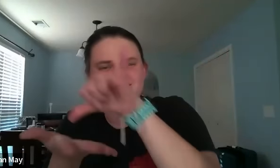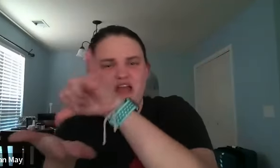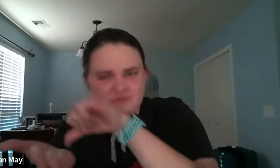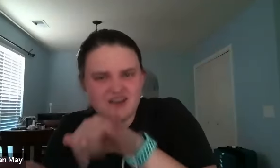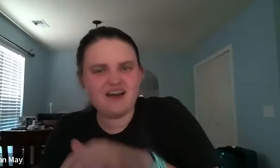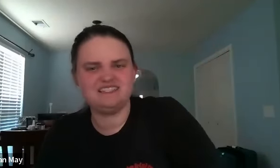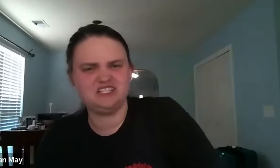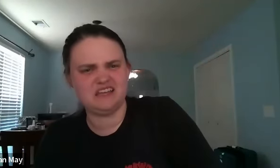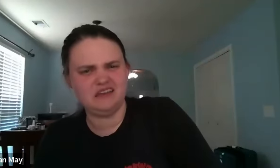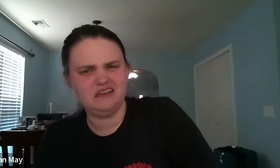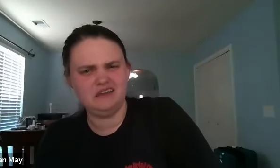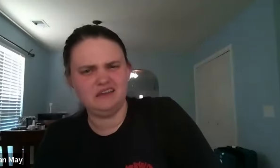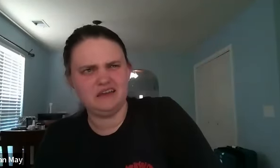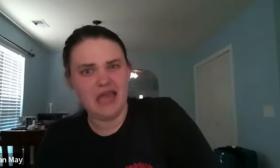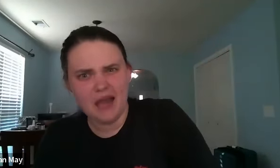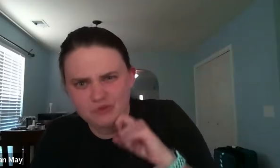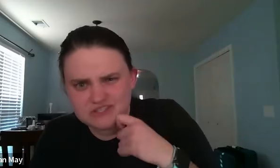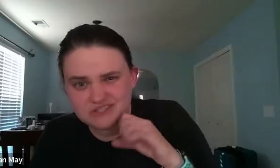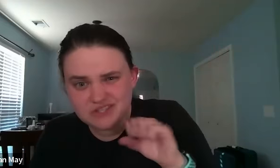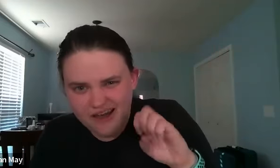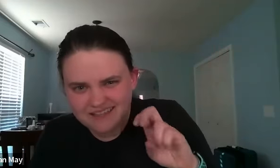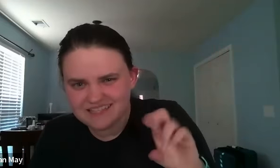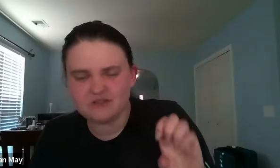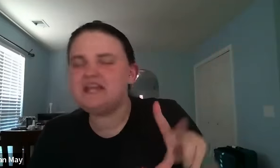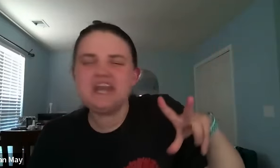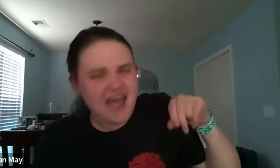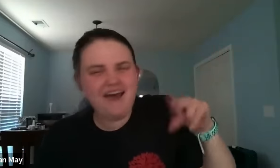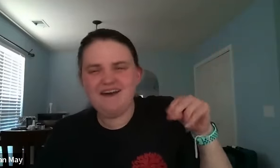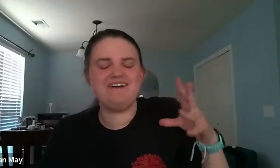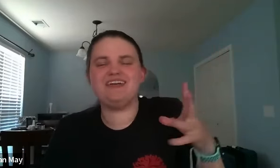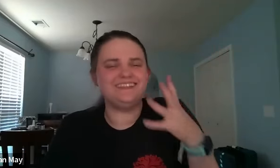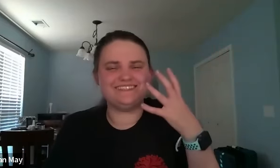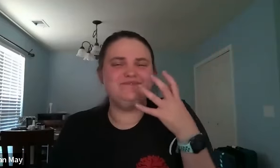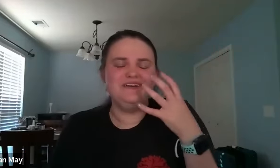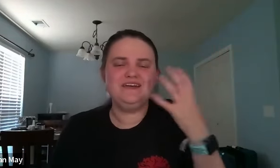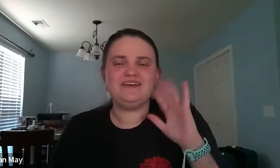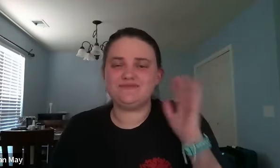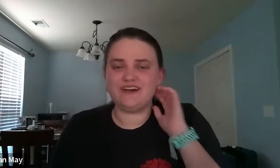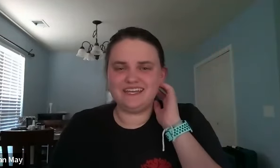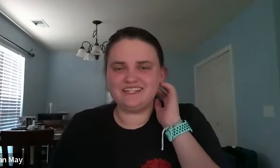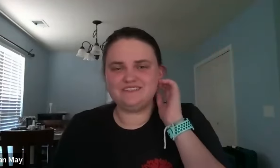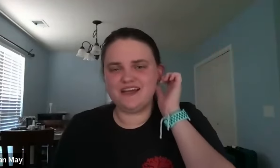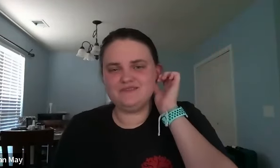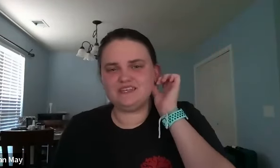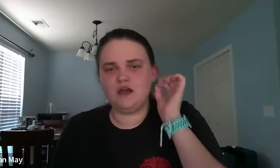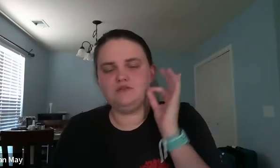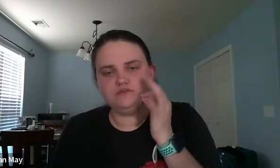describe sauce. And she's like, apple sauce? And they're like, no. And they got it's funny. And she finally was like, oh, you